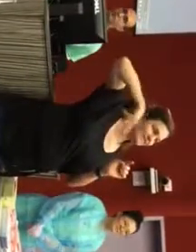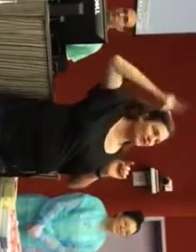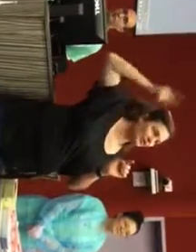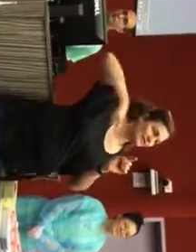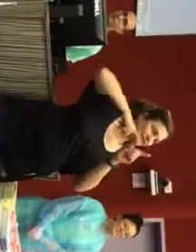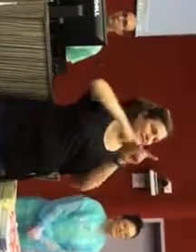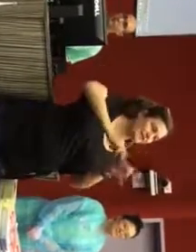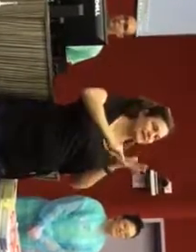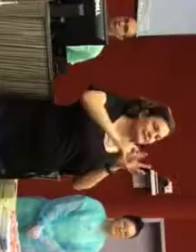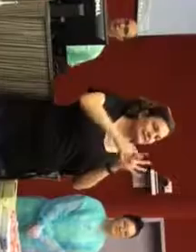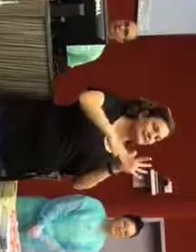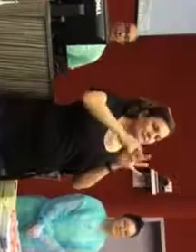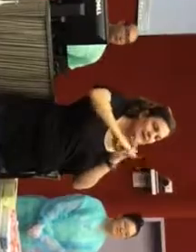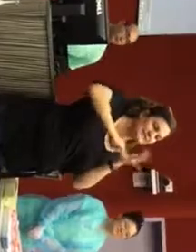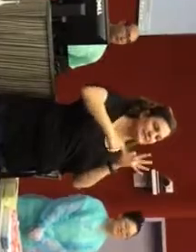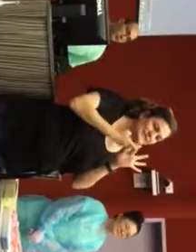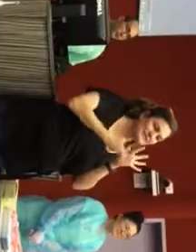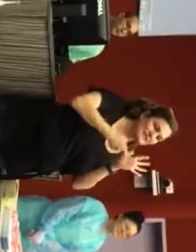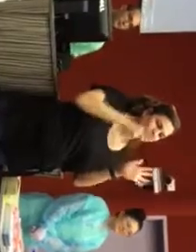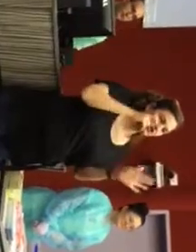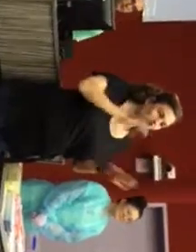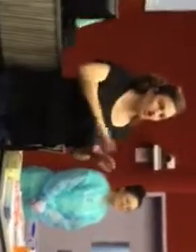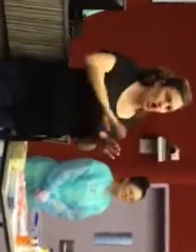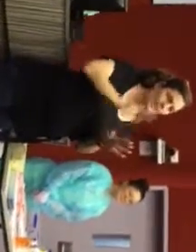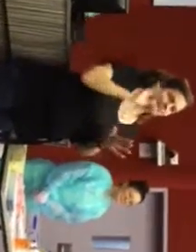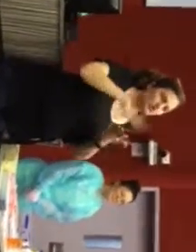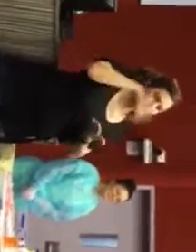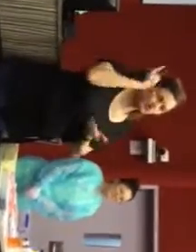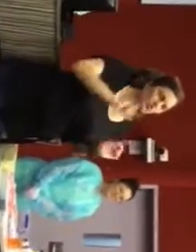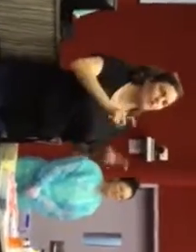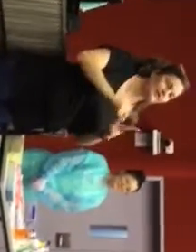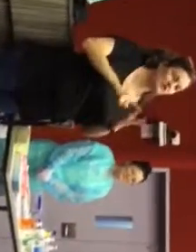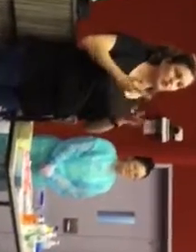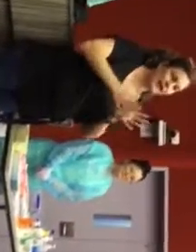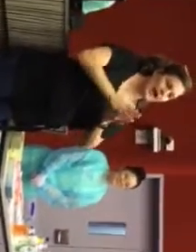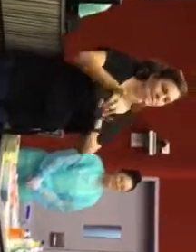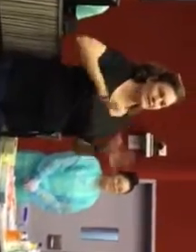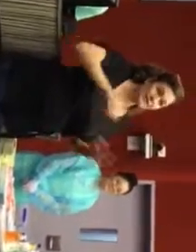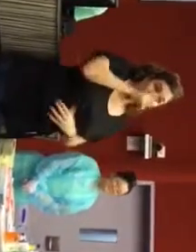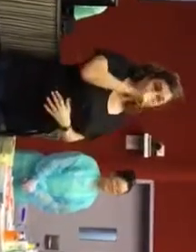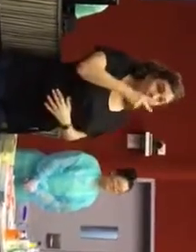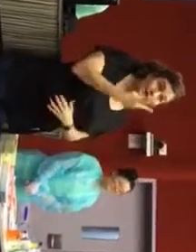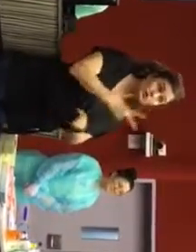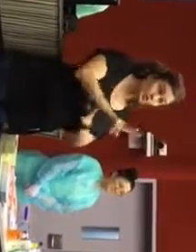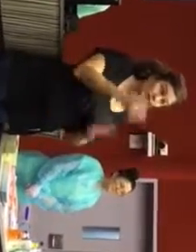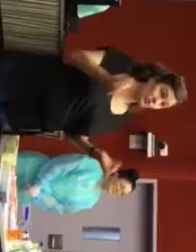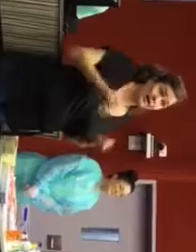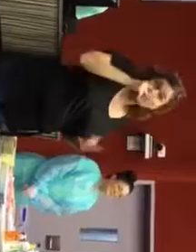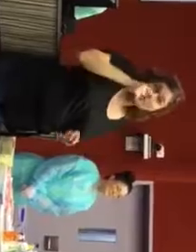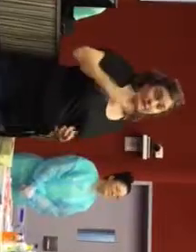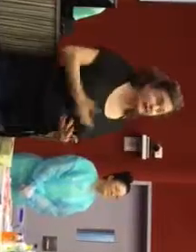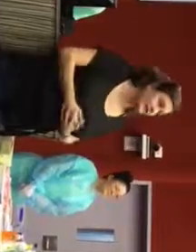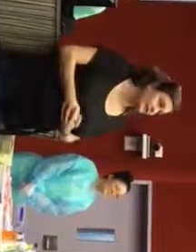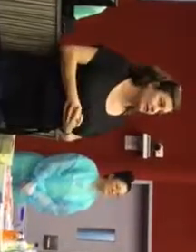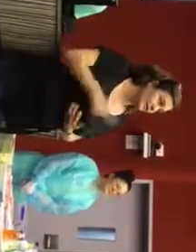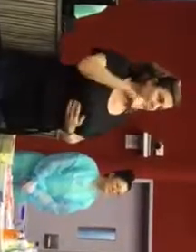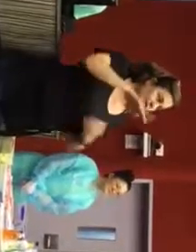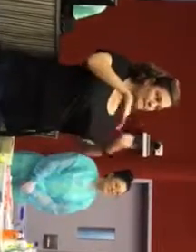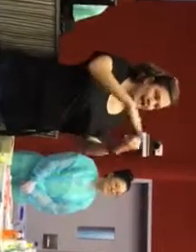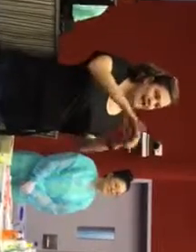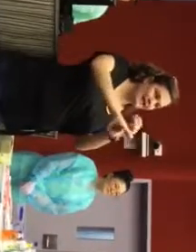the semester. Yeah. And it can be as short as 2 weeks. But if it's at the end of